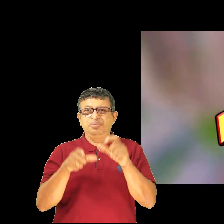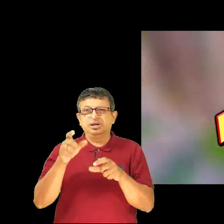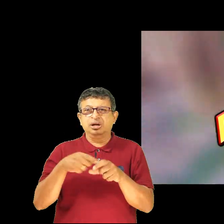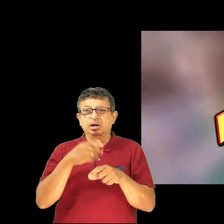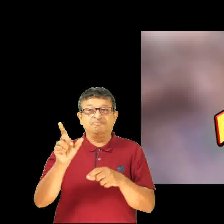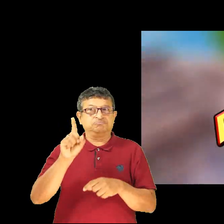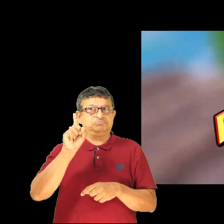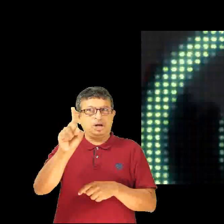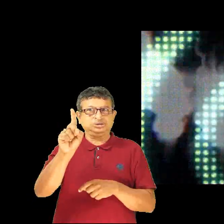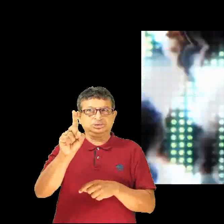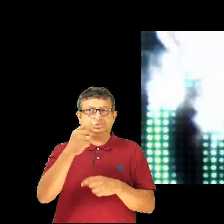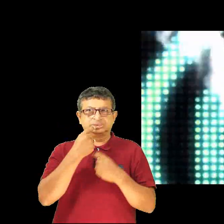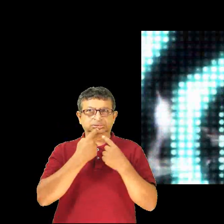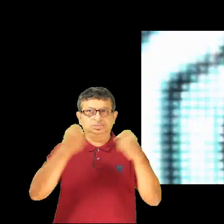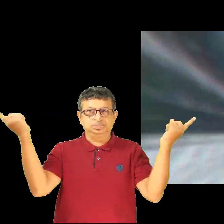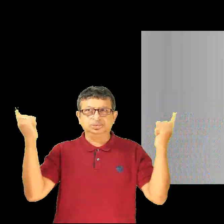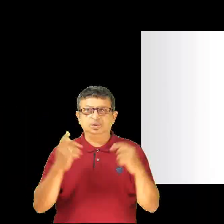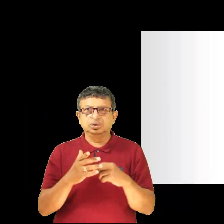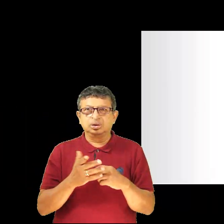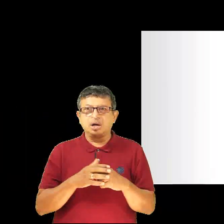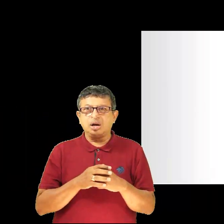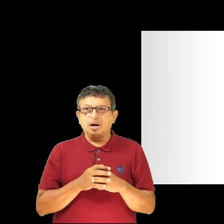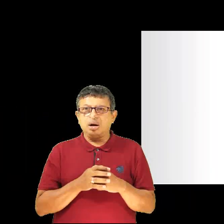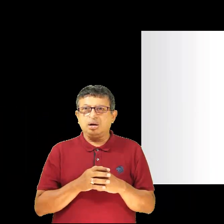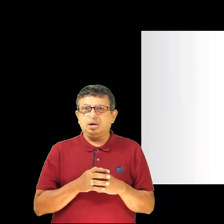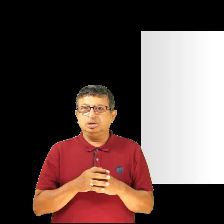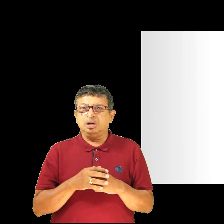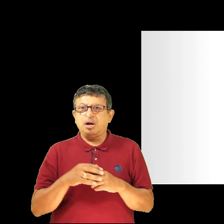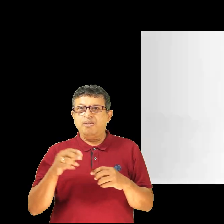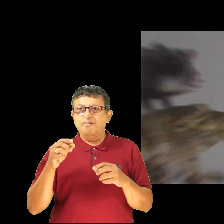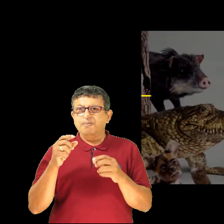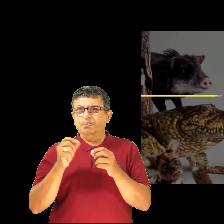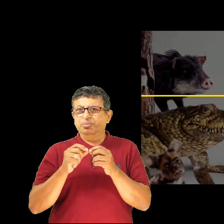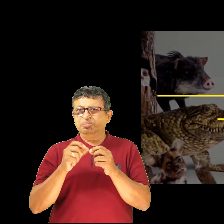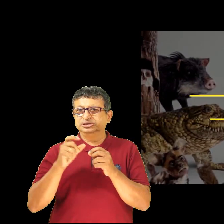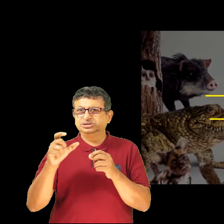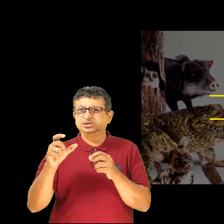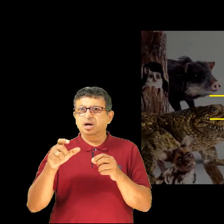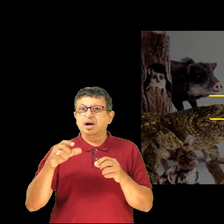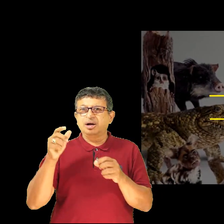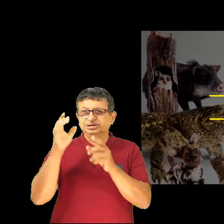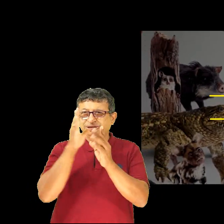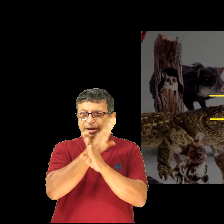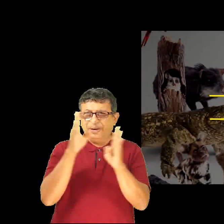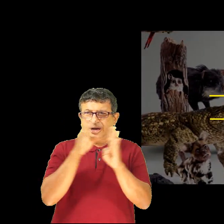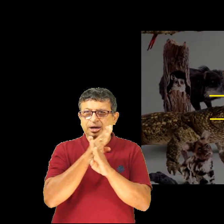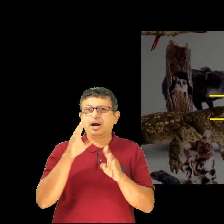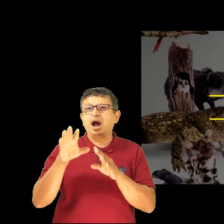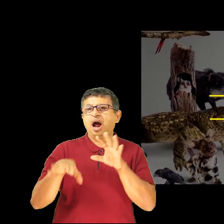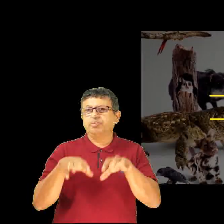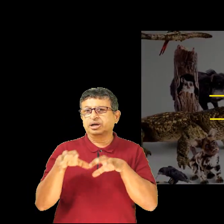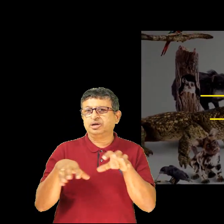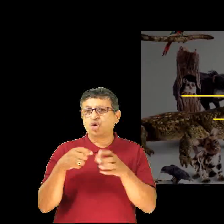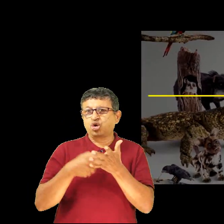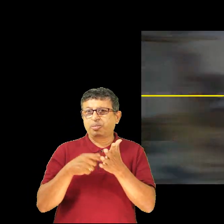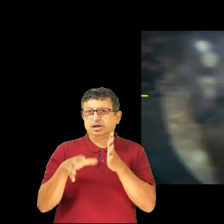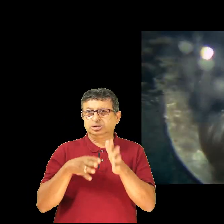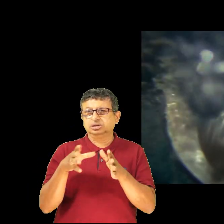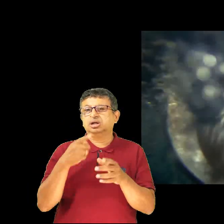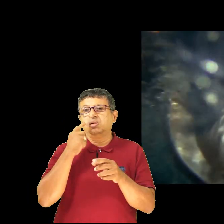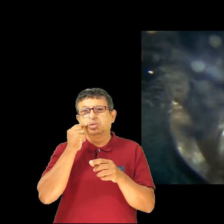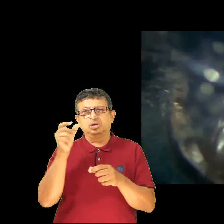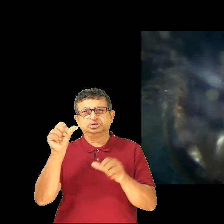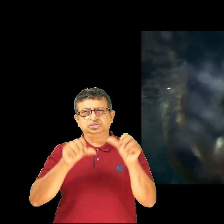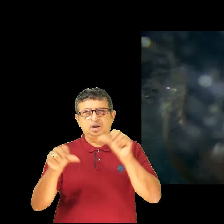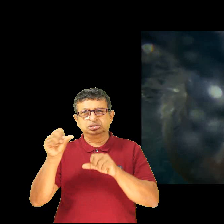luck. Just try it, it really works. Number 1. BBC Spy Robots. When